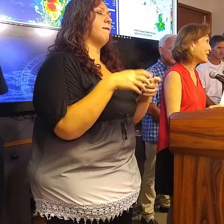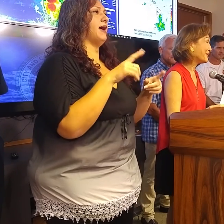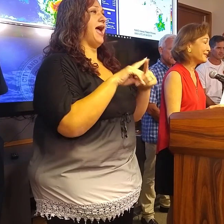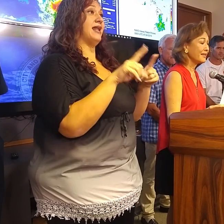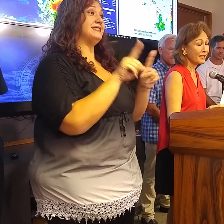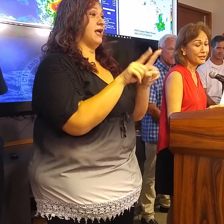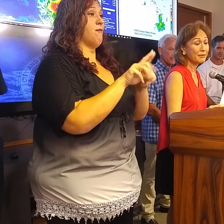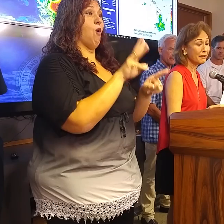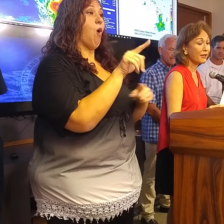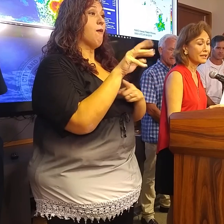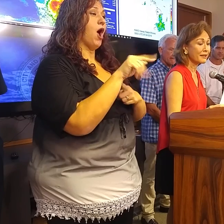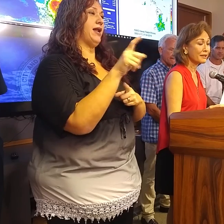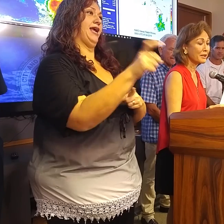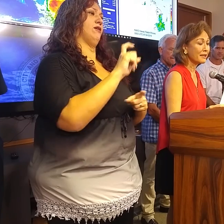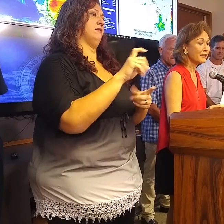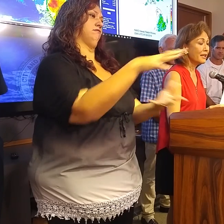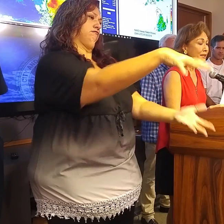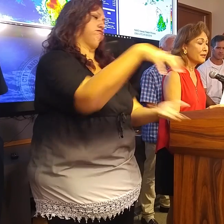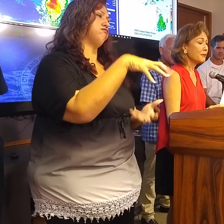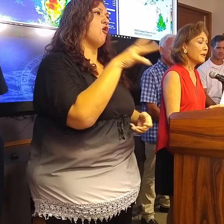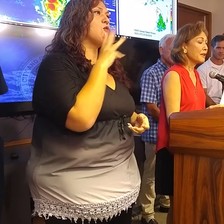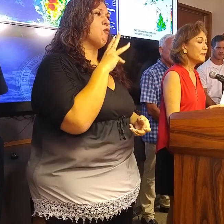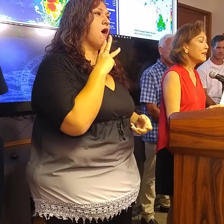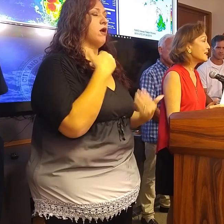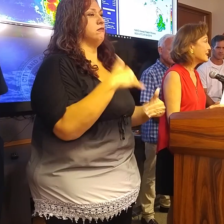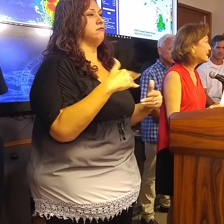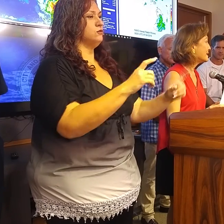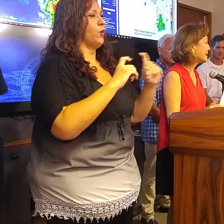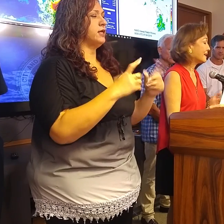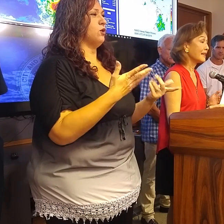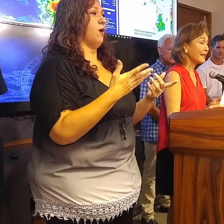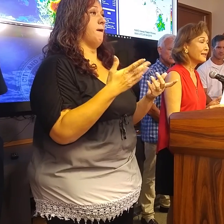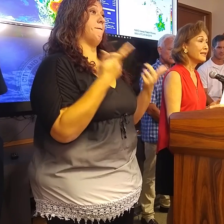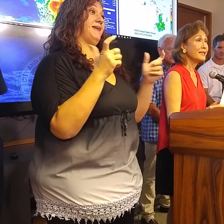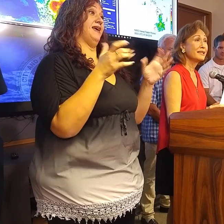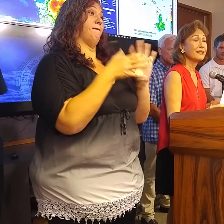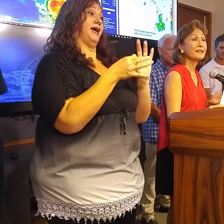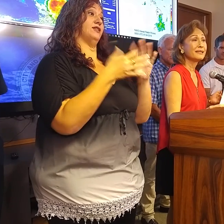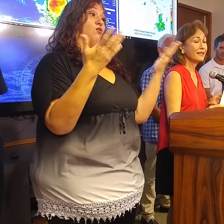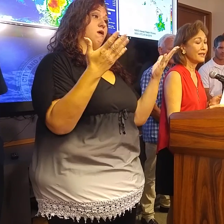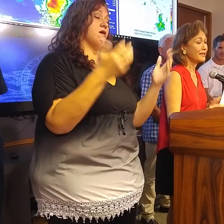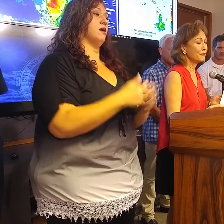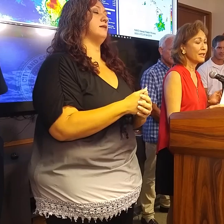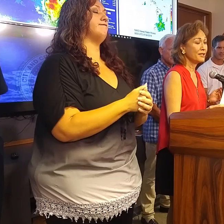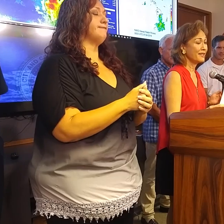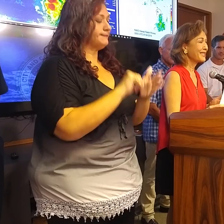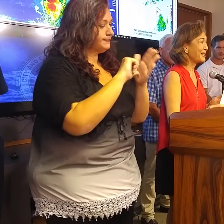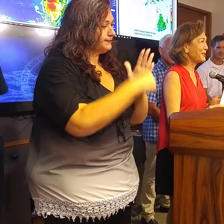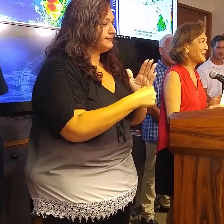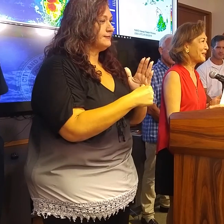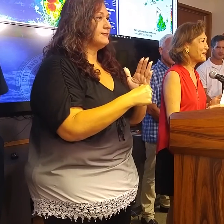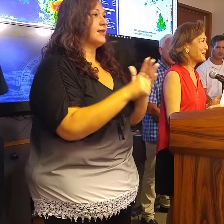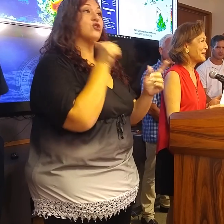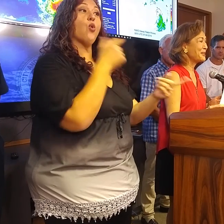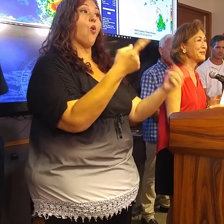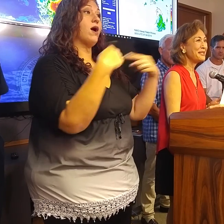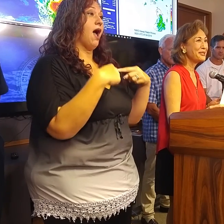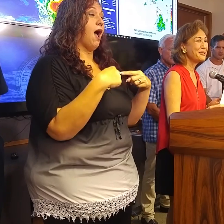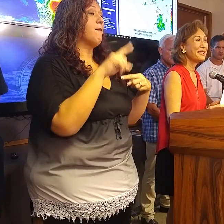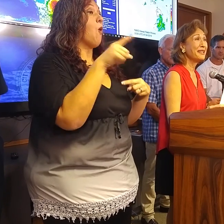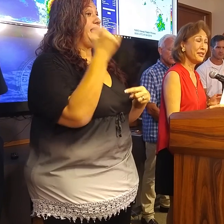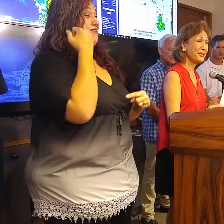like Walmart who contributed water as well. So the main message is, again, is do not come to the shelters unless